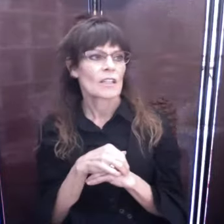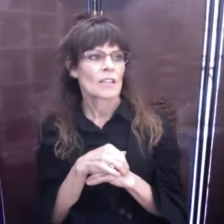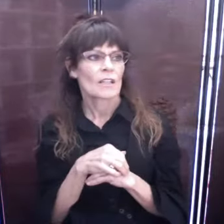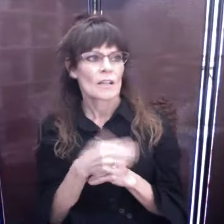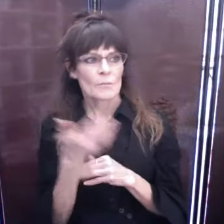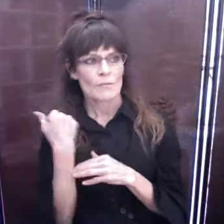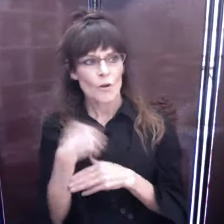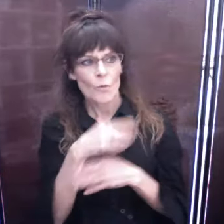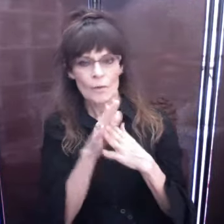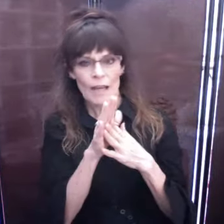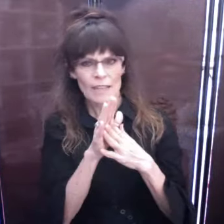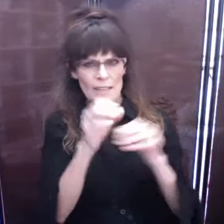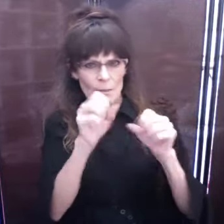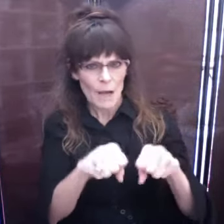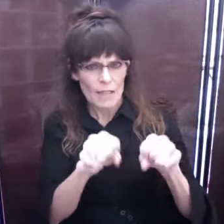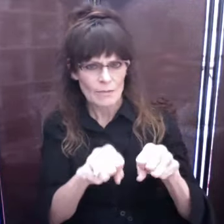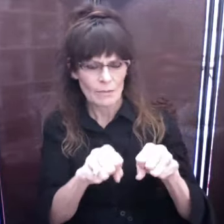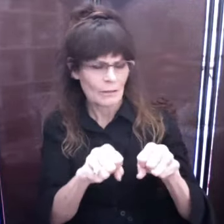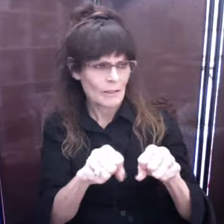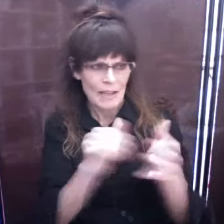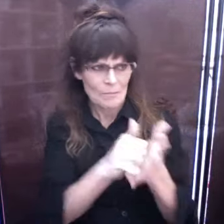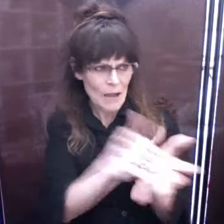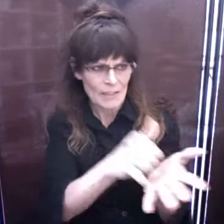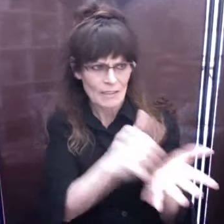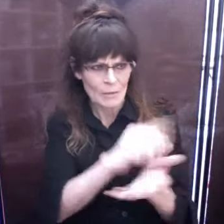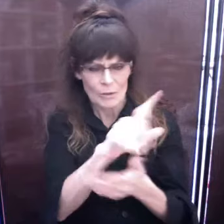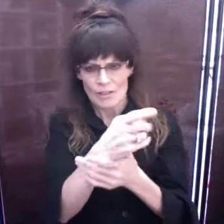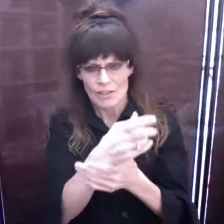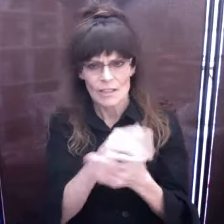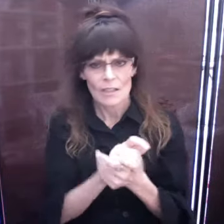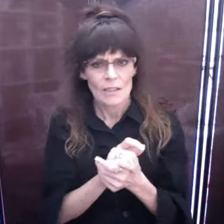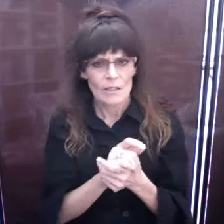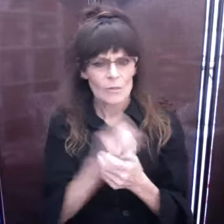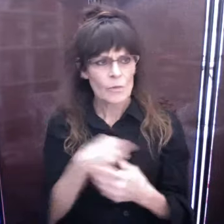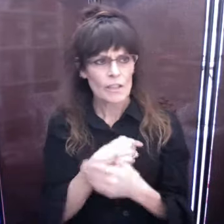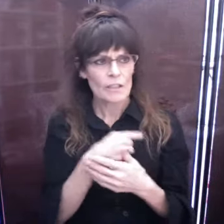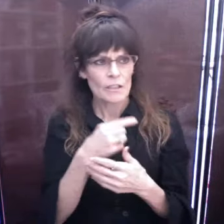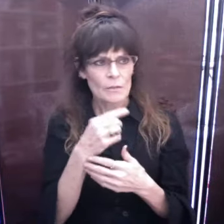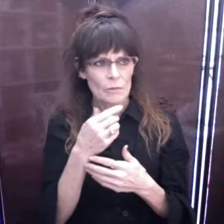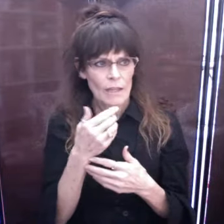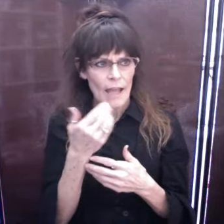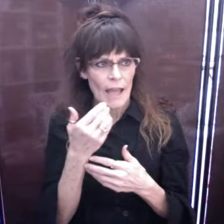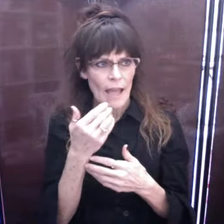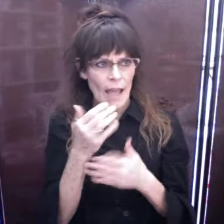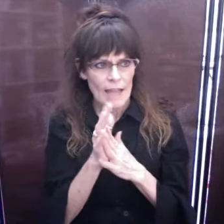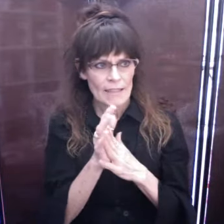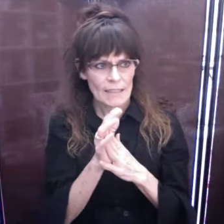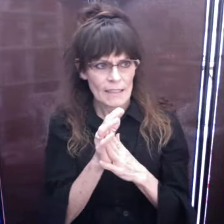these "is it possible" questions in Tuesday. Maybe they do in other areas, but we used to ask each other these "is it possible" questions. I said, Joe, is